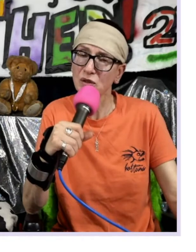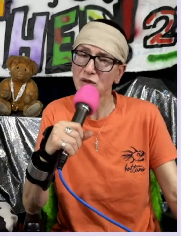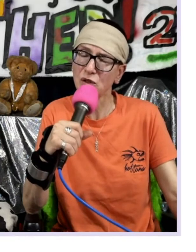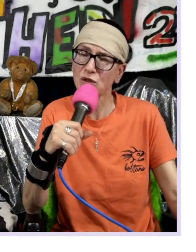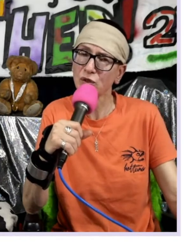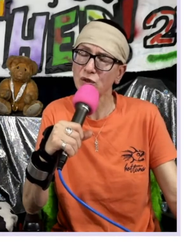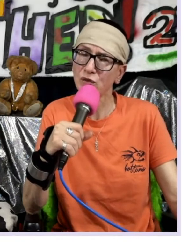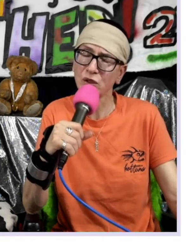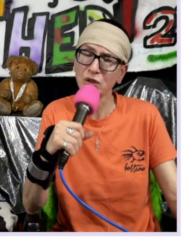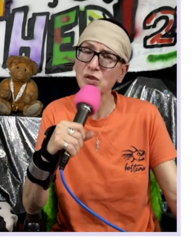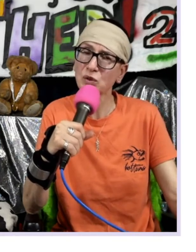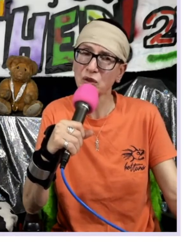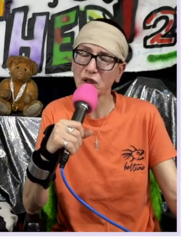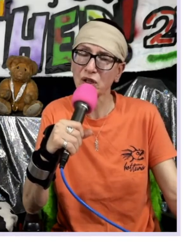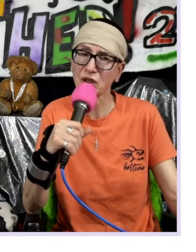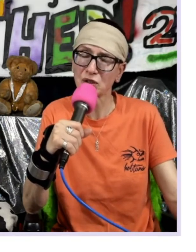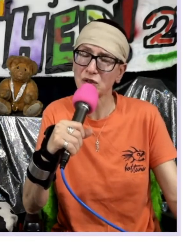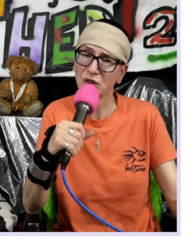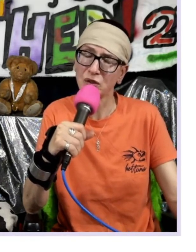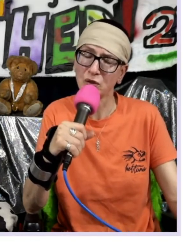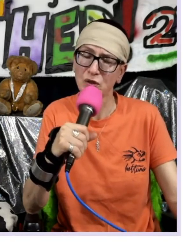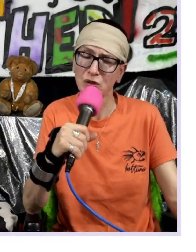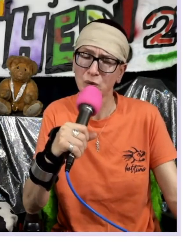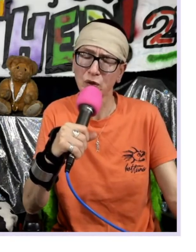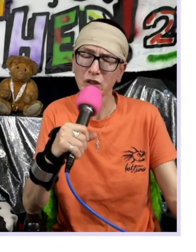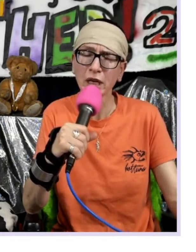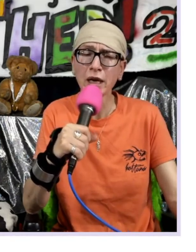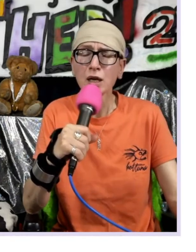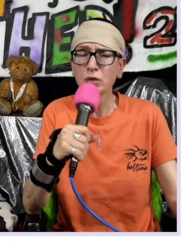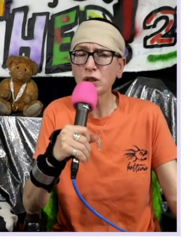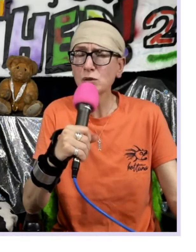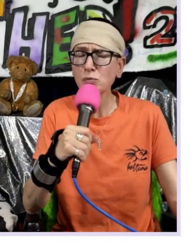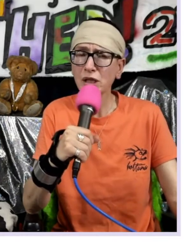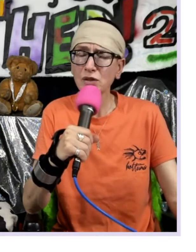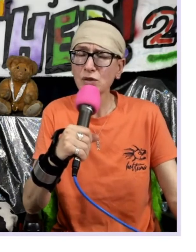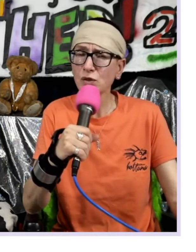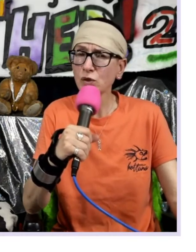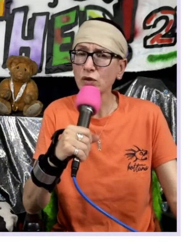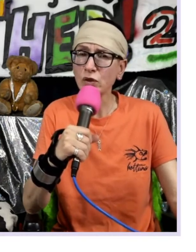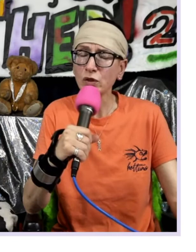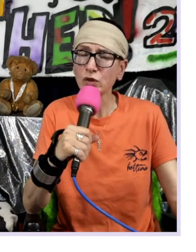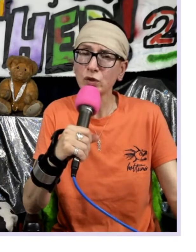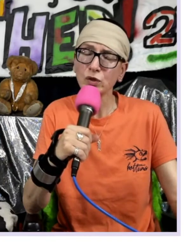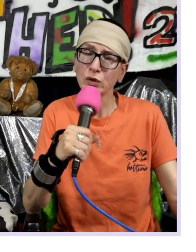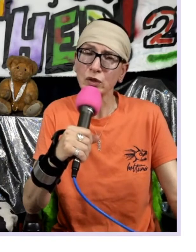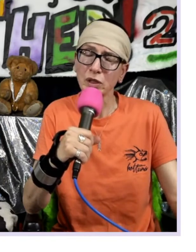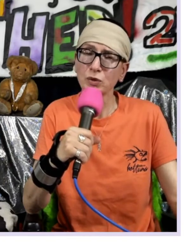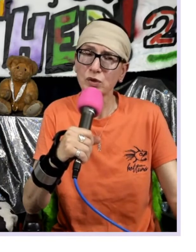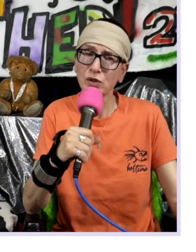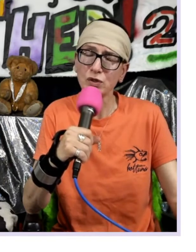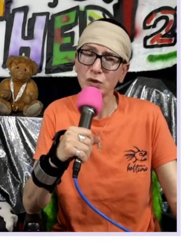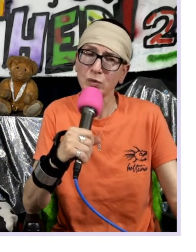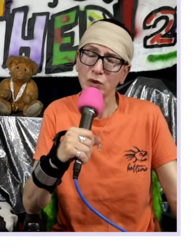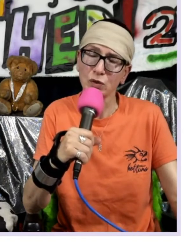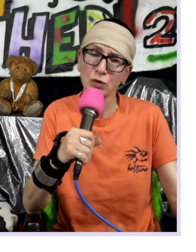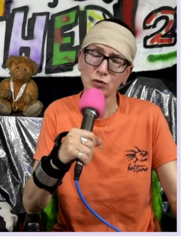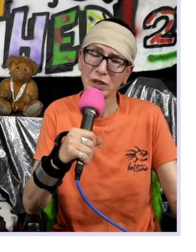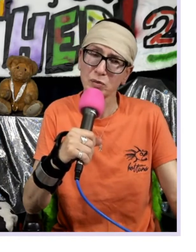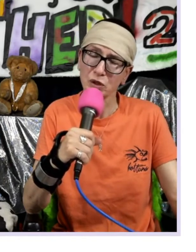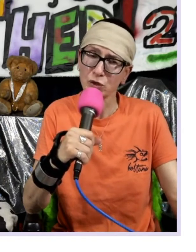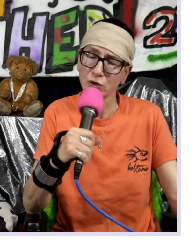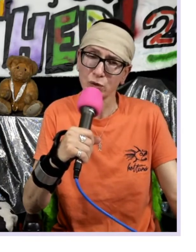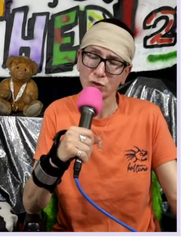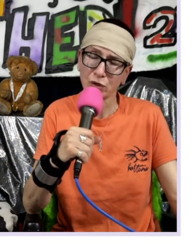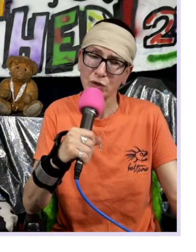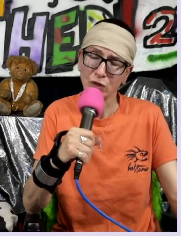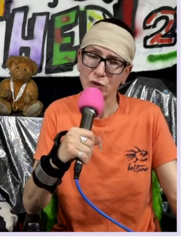me is just kind of the icing on the cake to say that this is working. But it's based on a Google and Apple system that's already